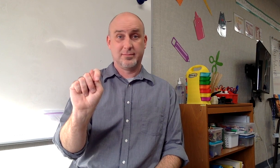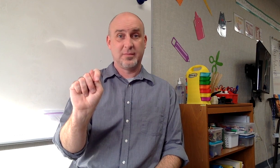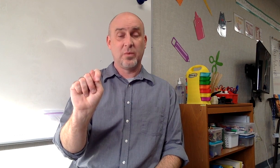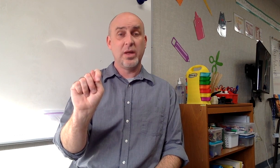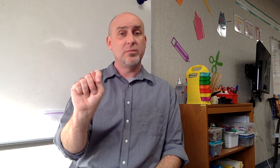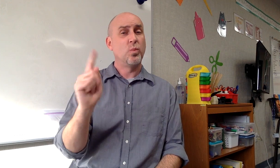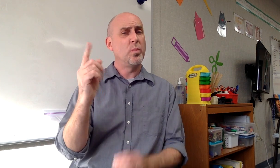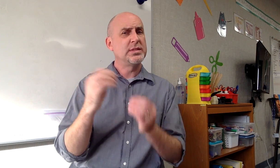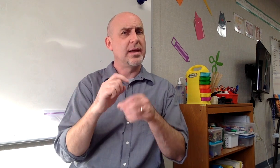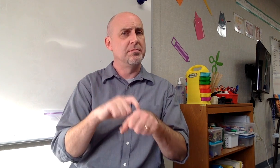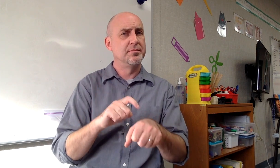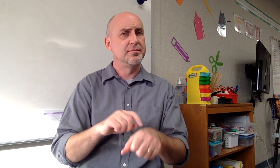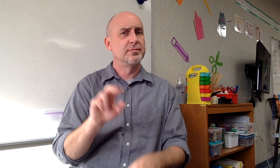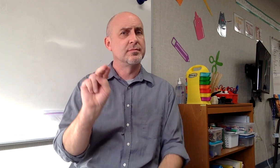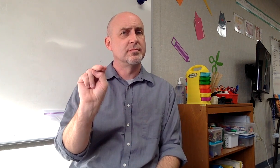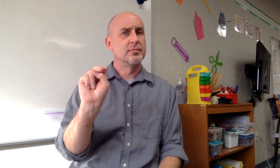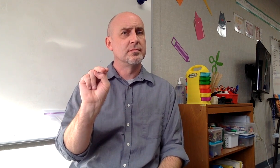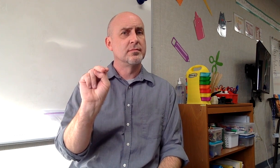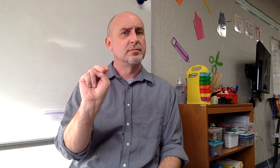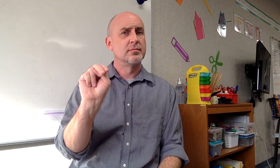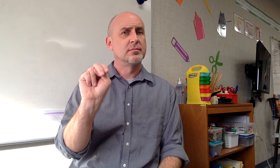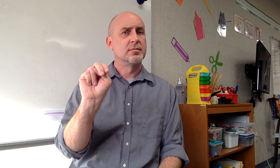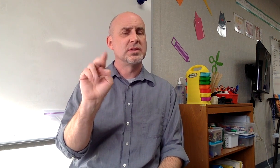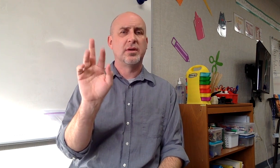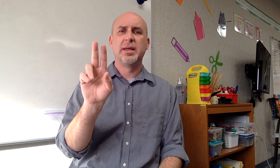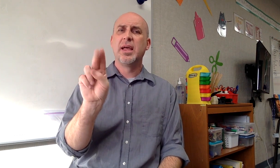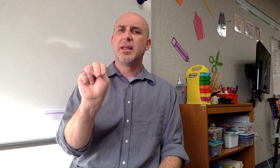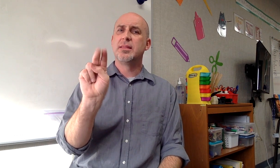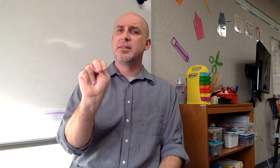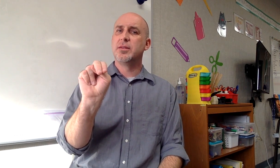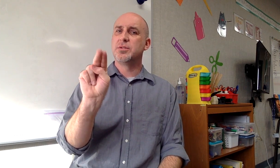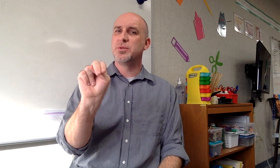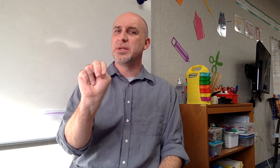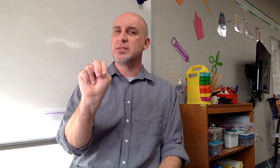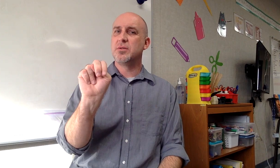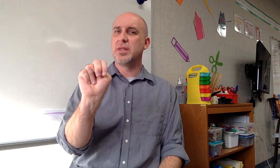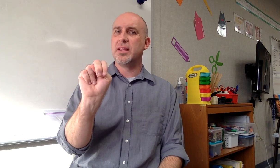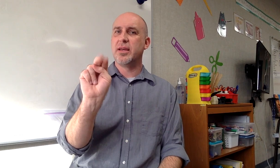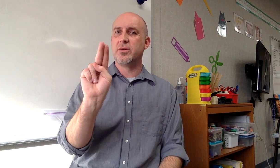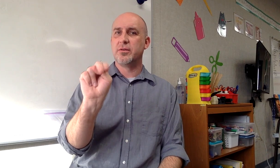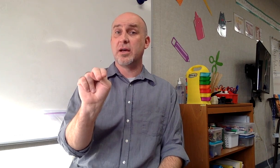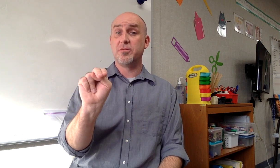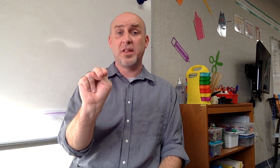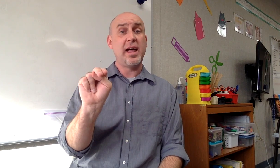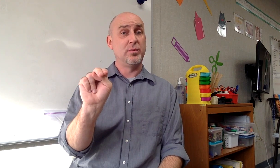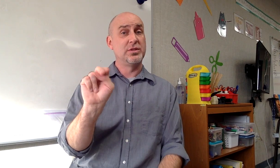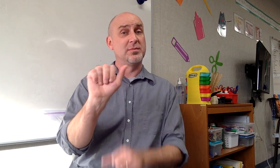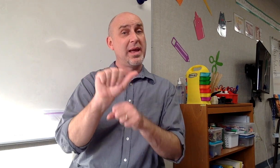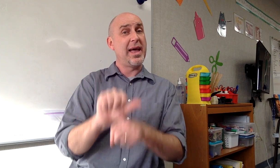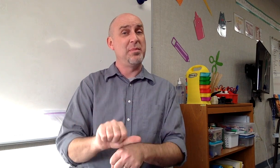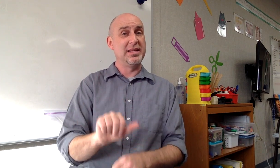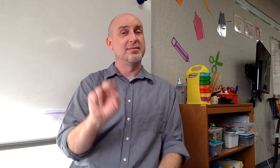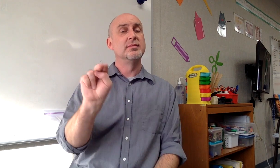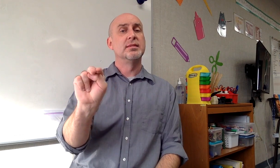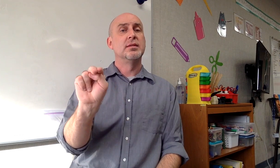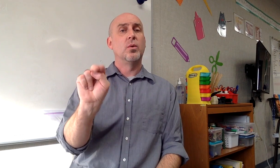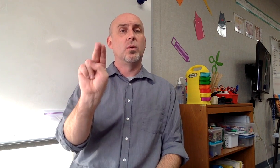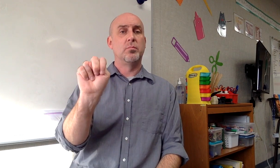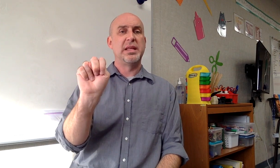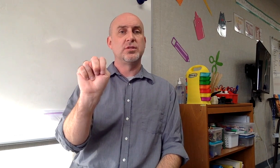All right, one more time. Sorry, there's two ways to do that letter. Out flat, which is my habit, or bent